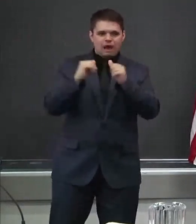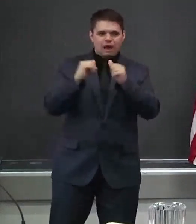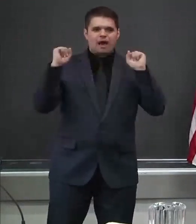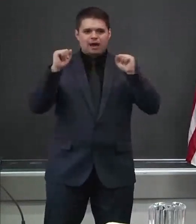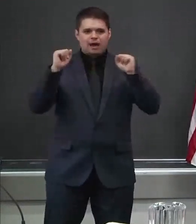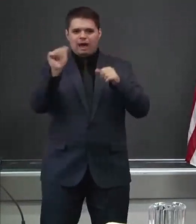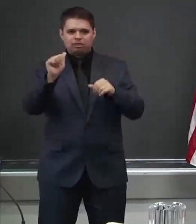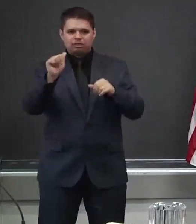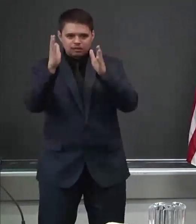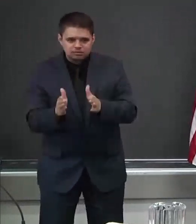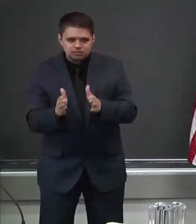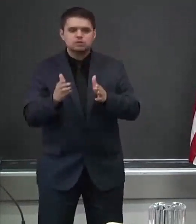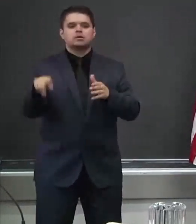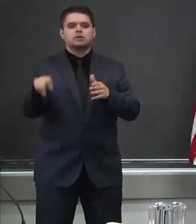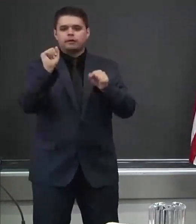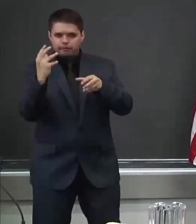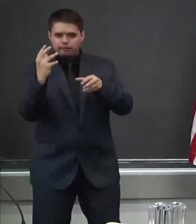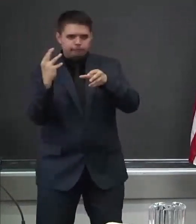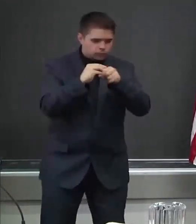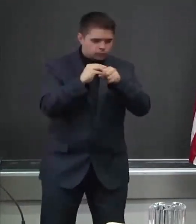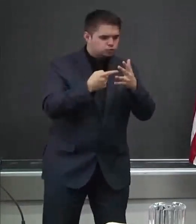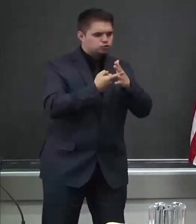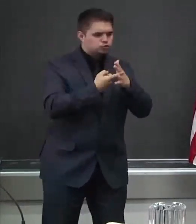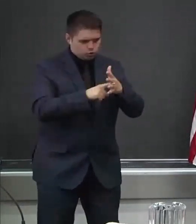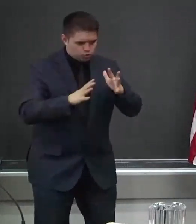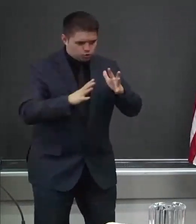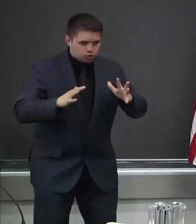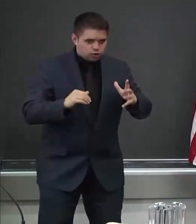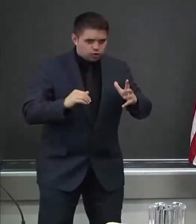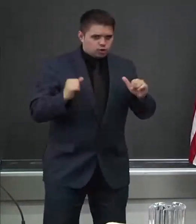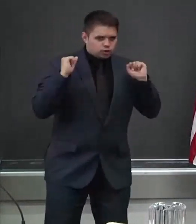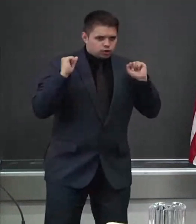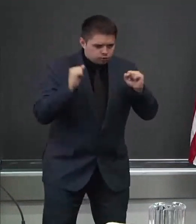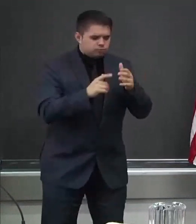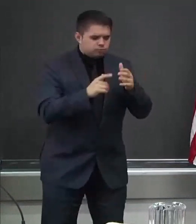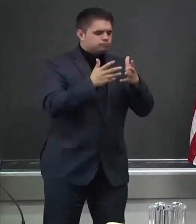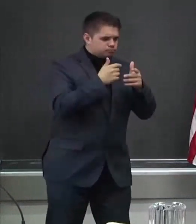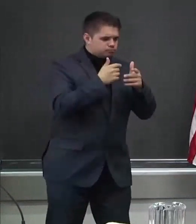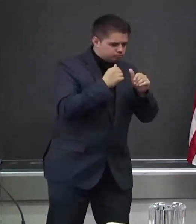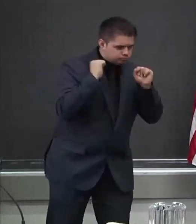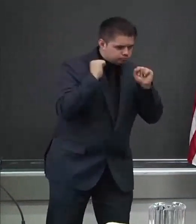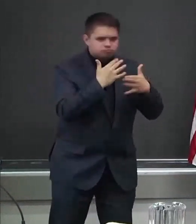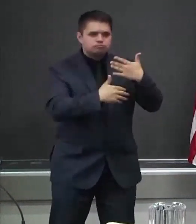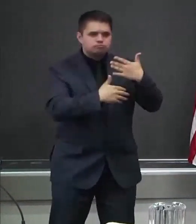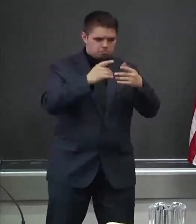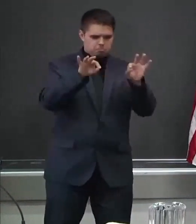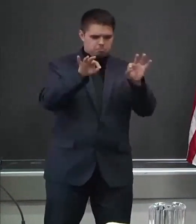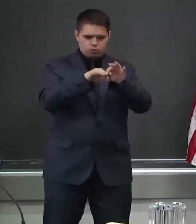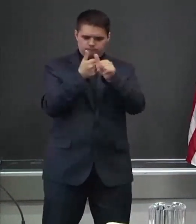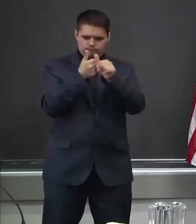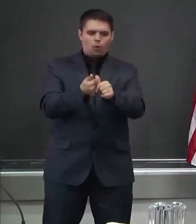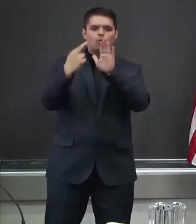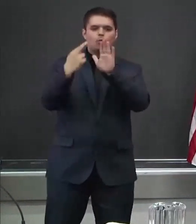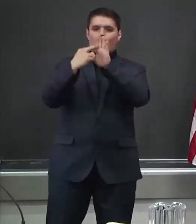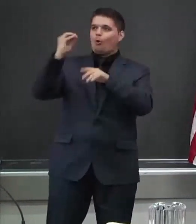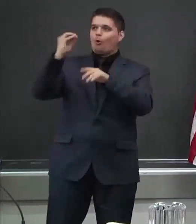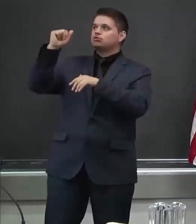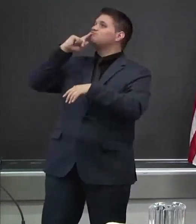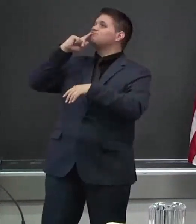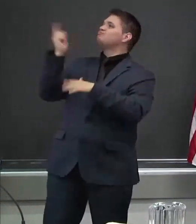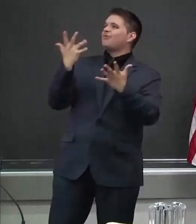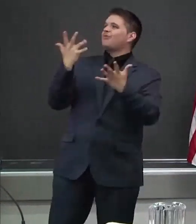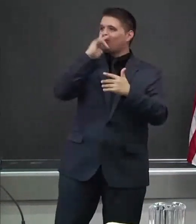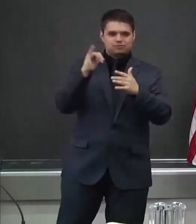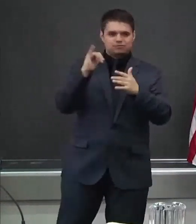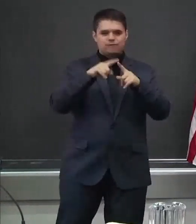health protocols to keep them safe and healthy and the staff healthy as well. I know this is a lot of